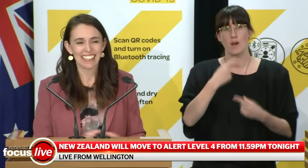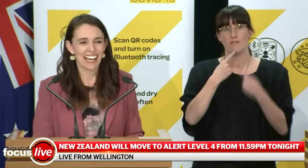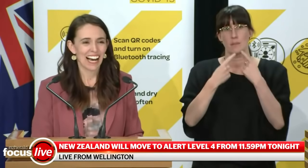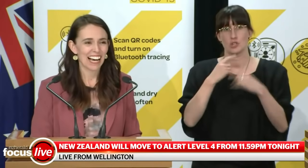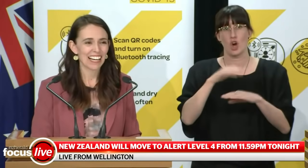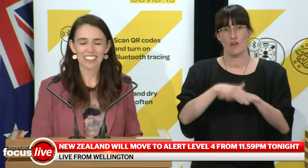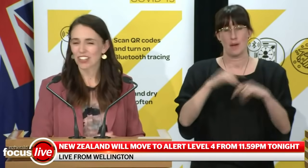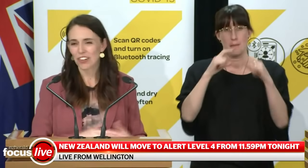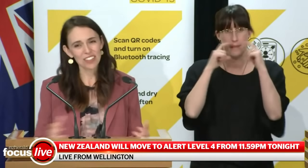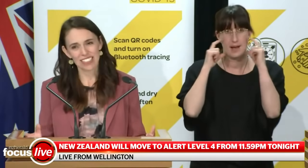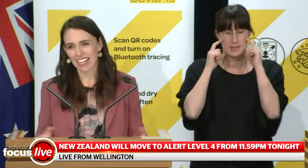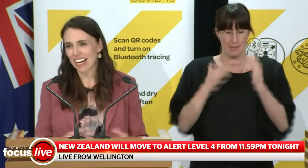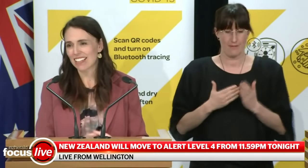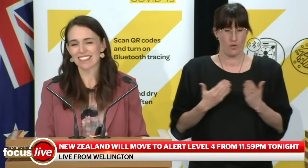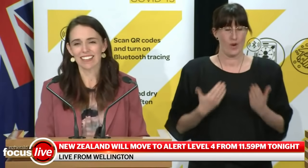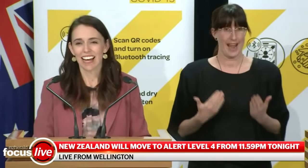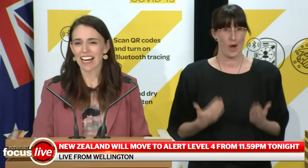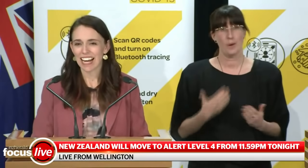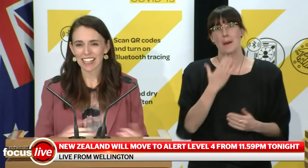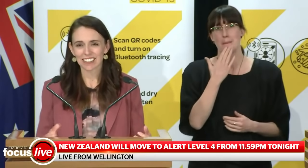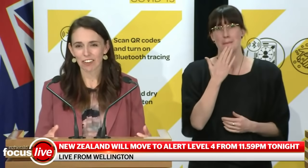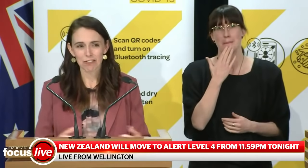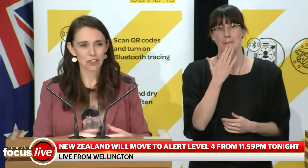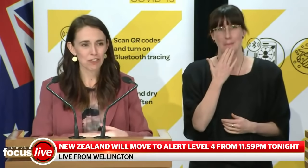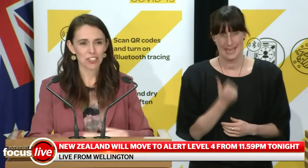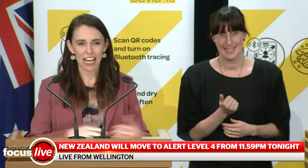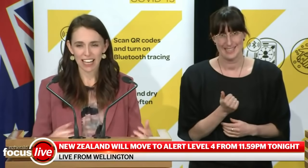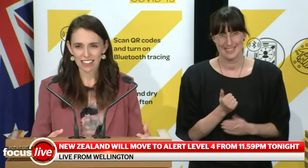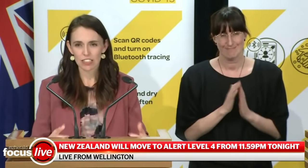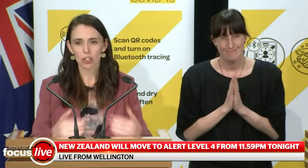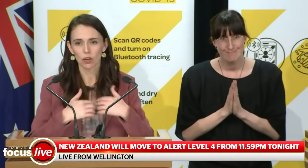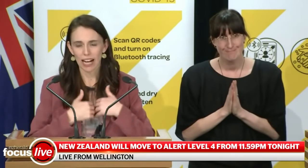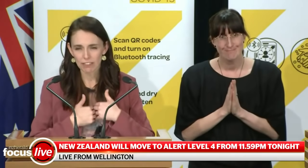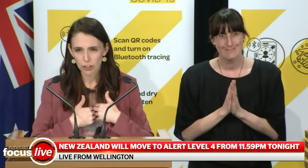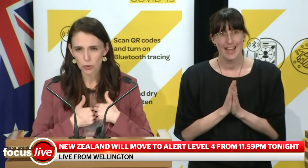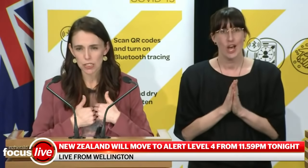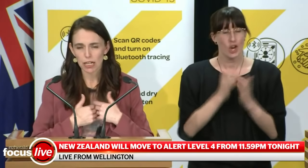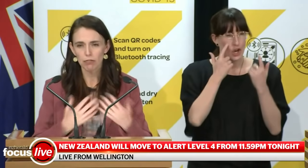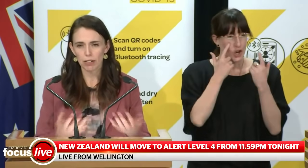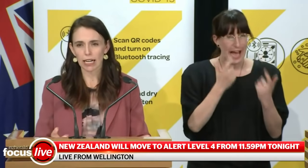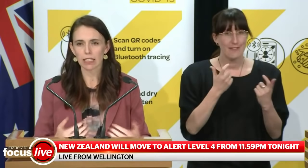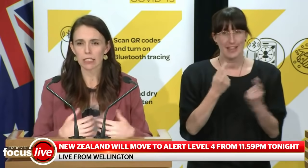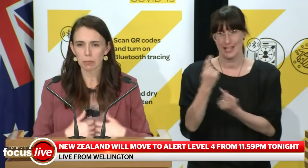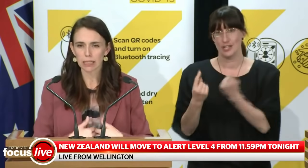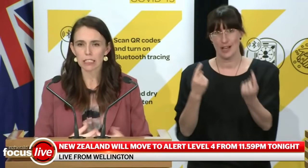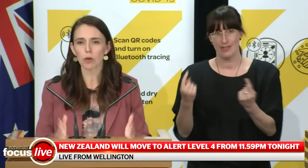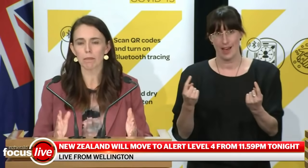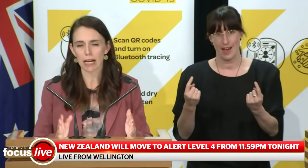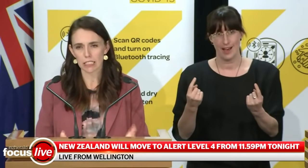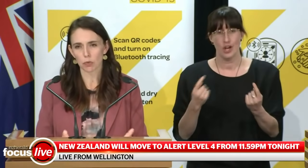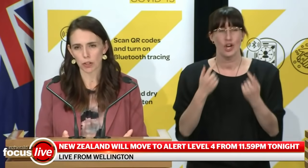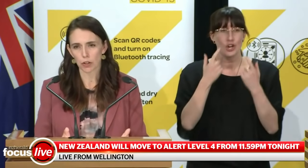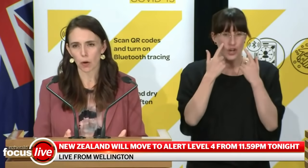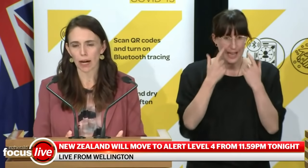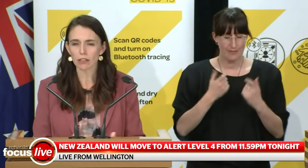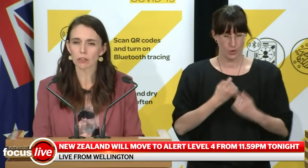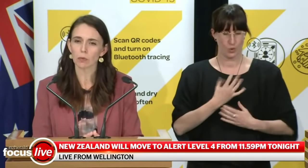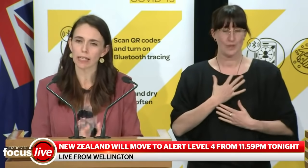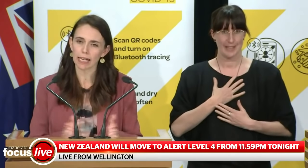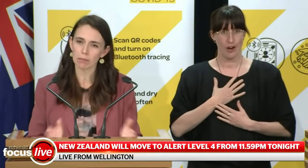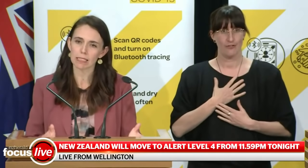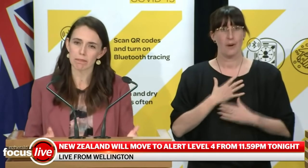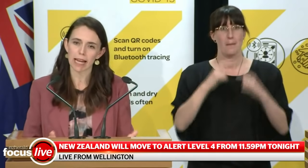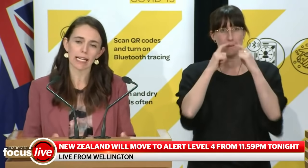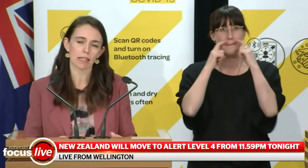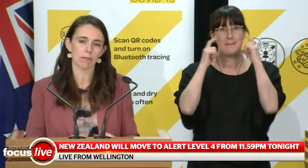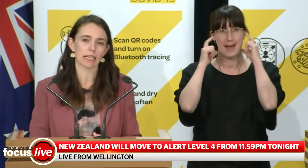please, as a courtesy, as an act of service to others, to look after yourself and others, please wear a mask when you go out. When